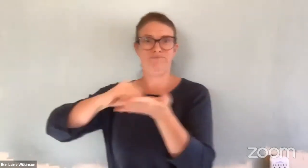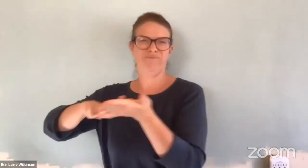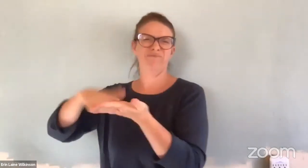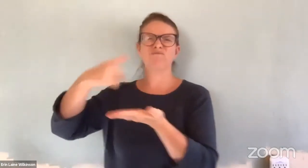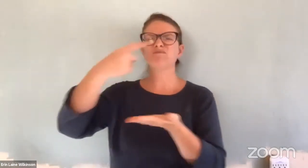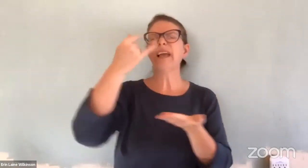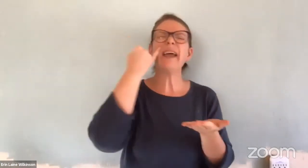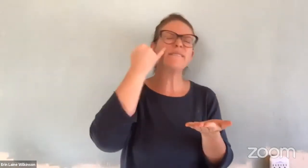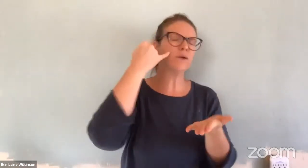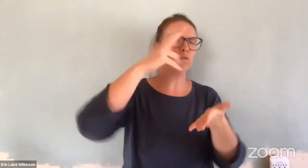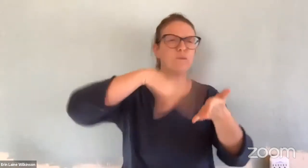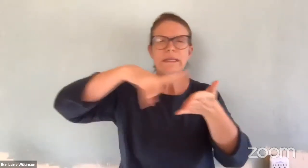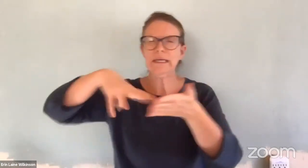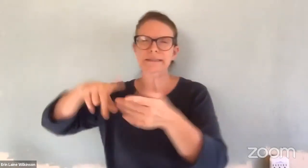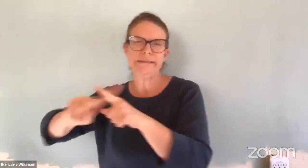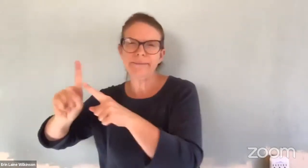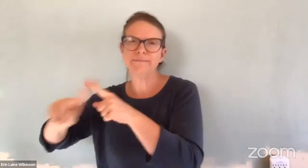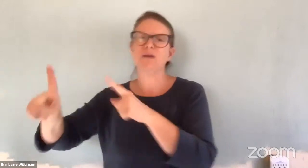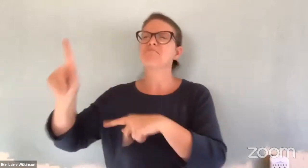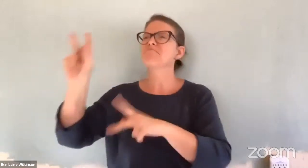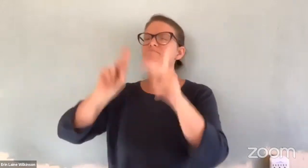Let's think about this.